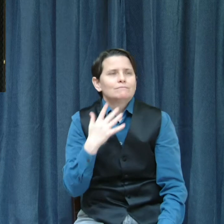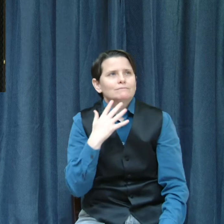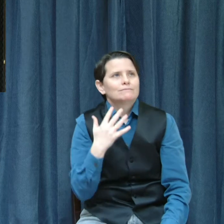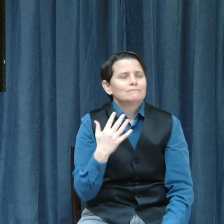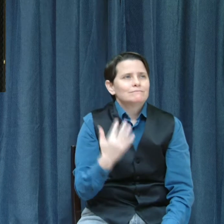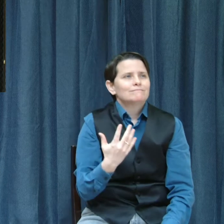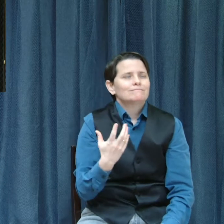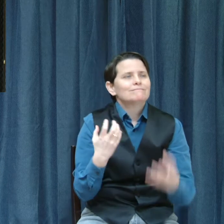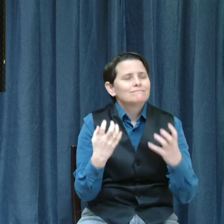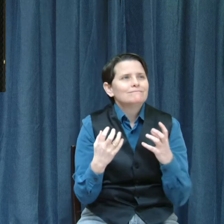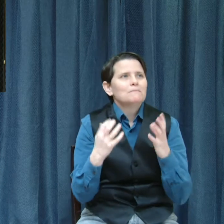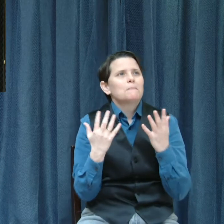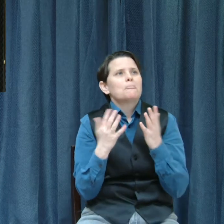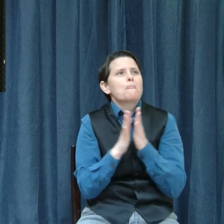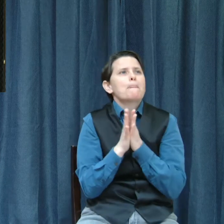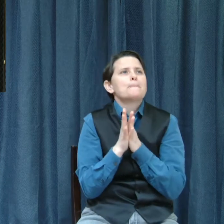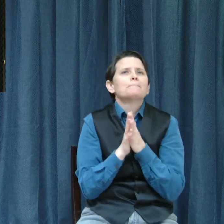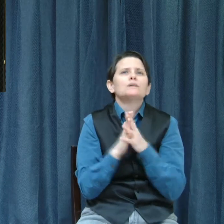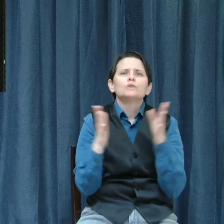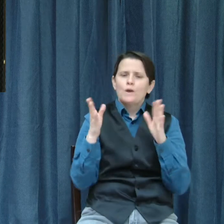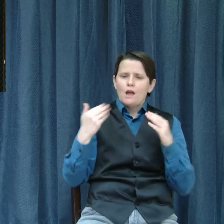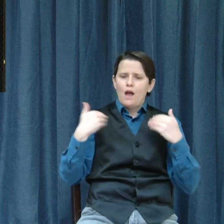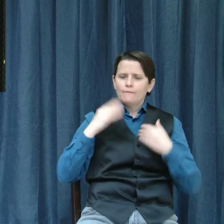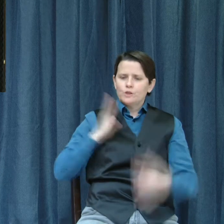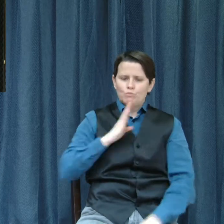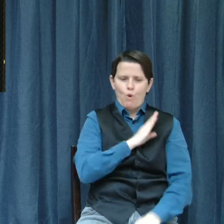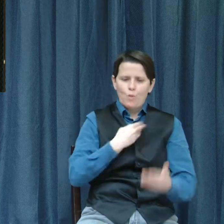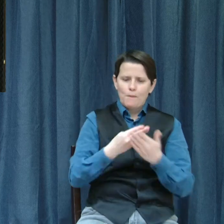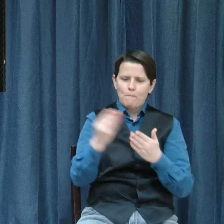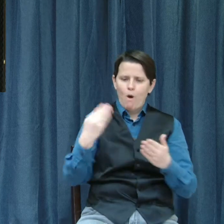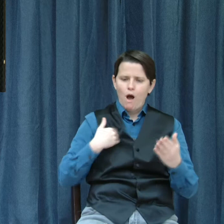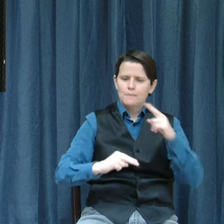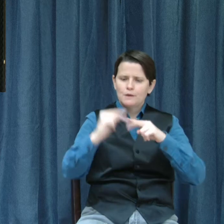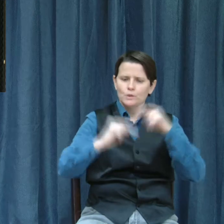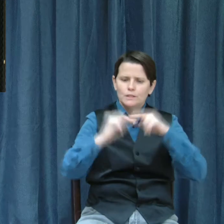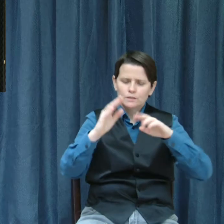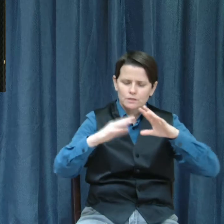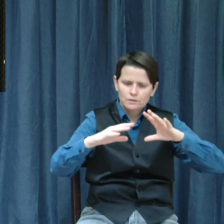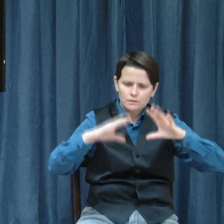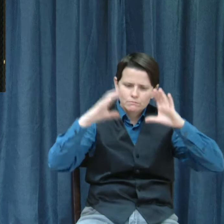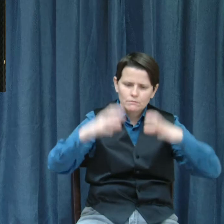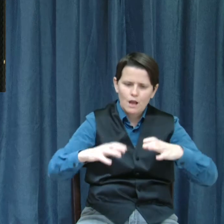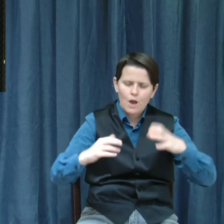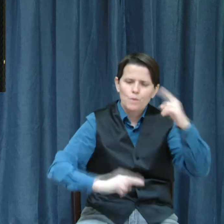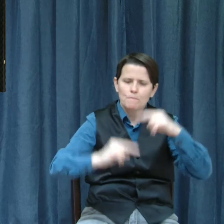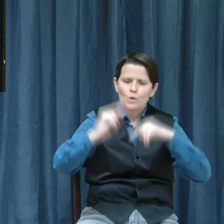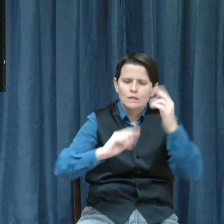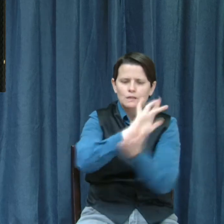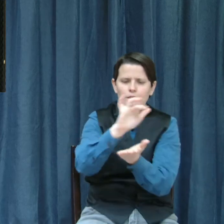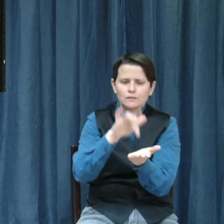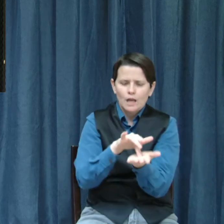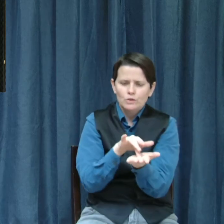But we had this board, and we bought a building, and we were participating, and we were building this center.